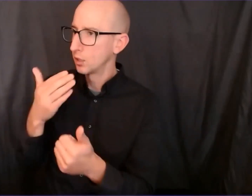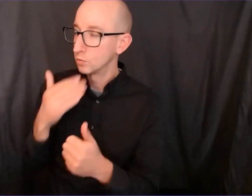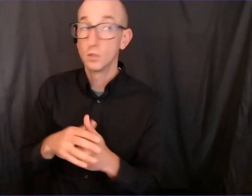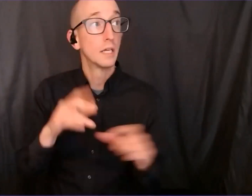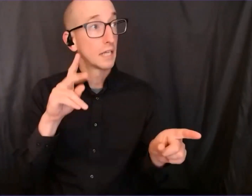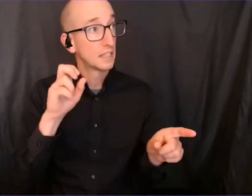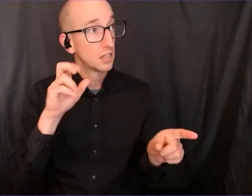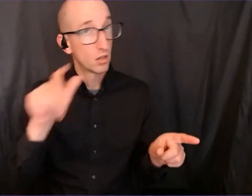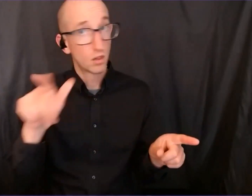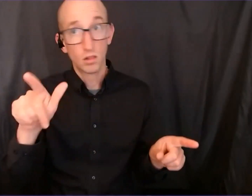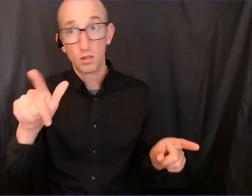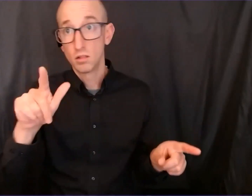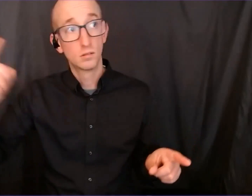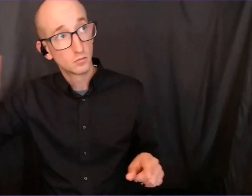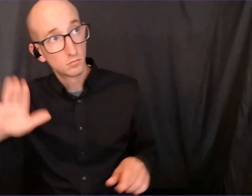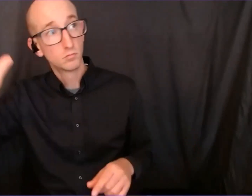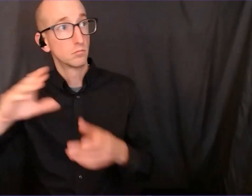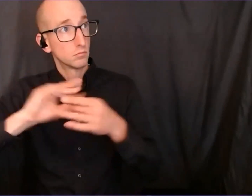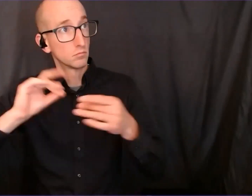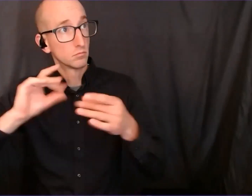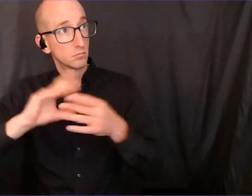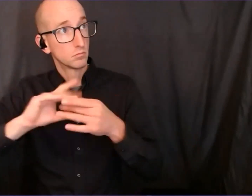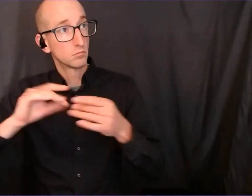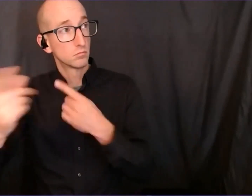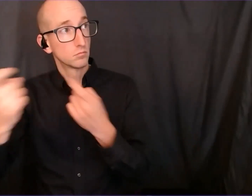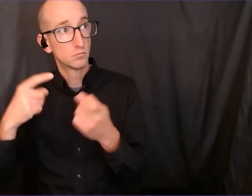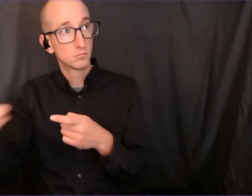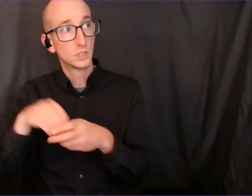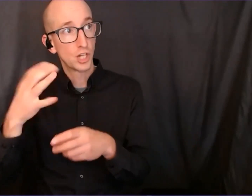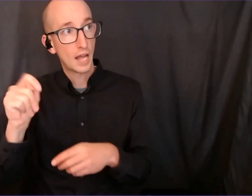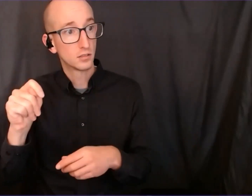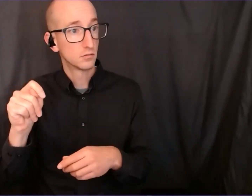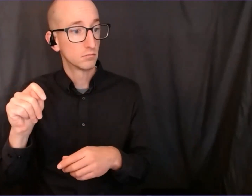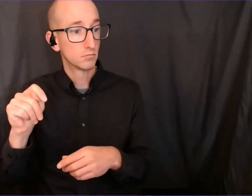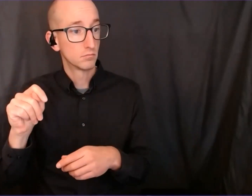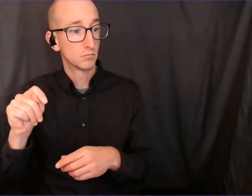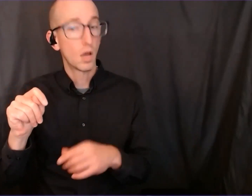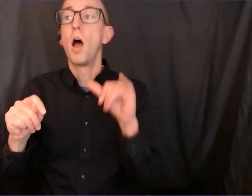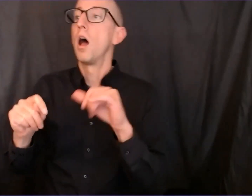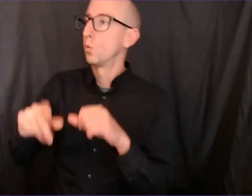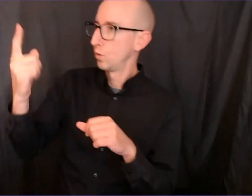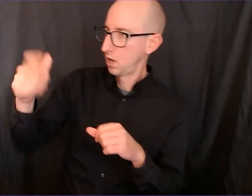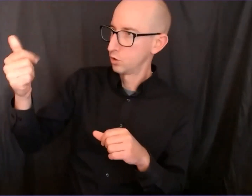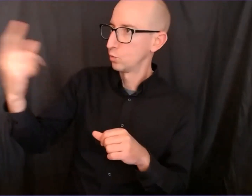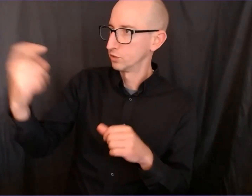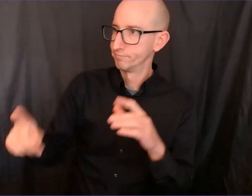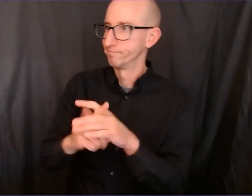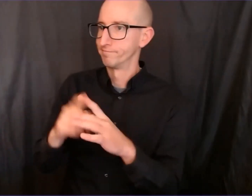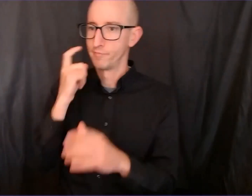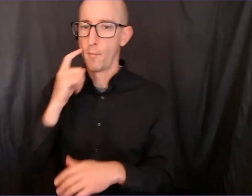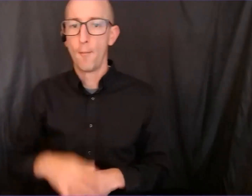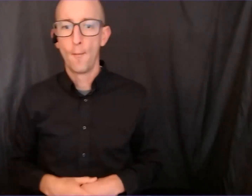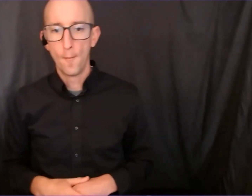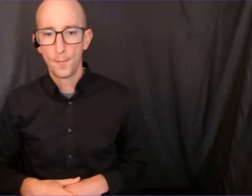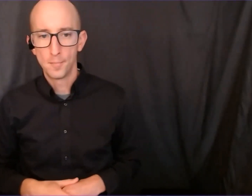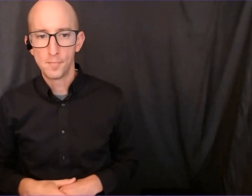chat? No one else has raised their hands or, oh wait, another question just came in.